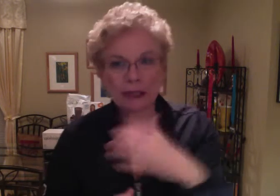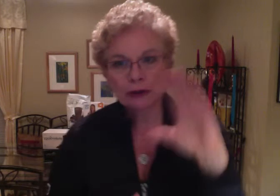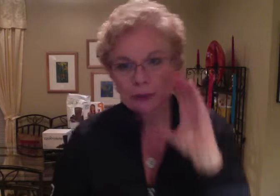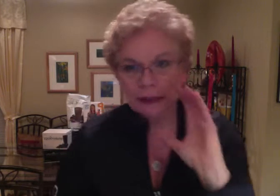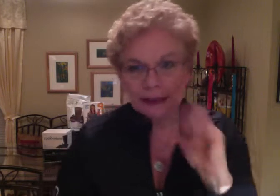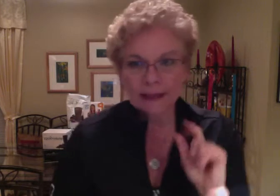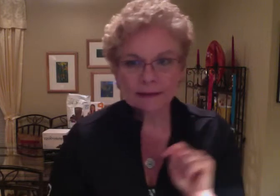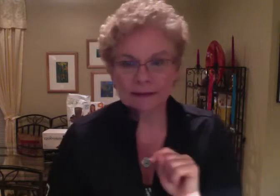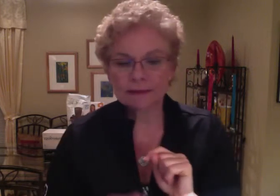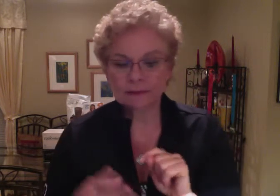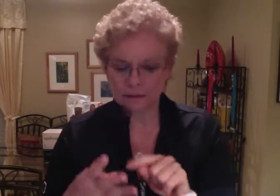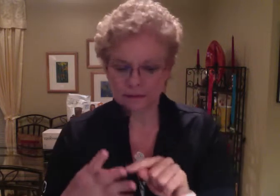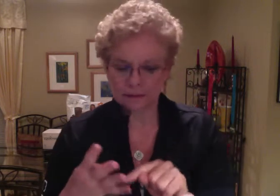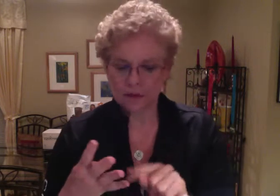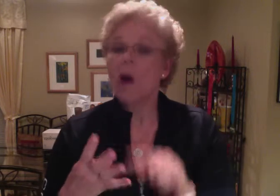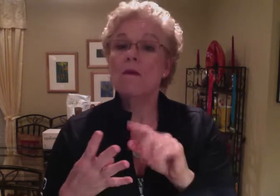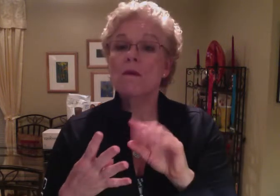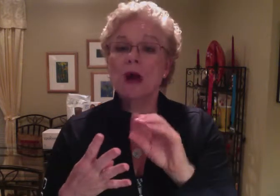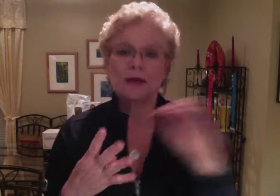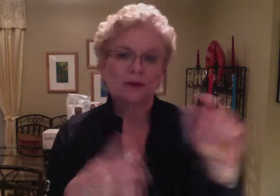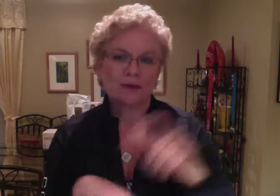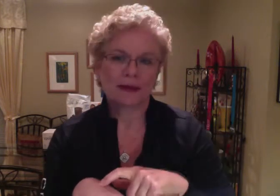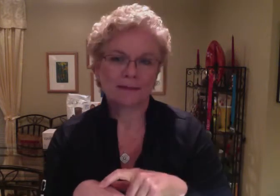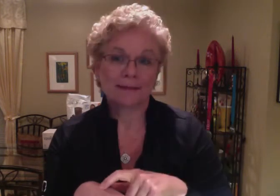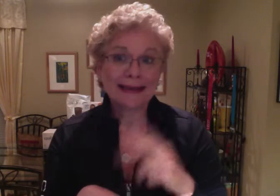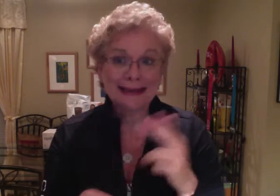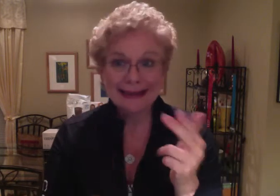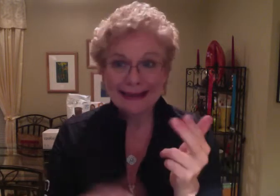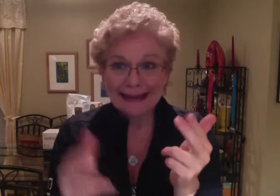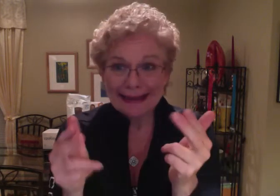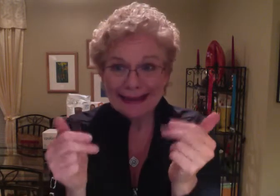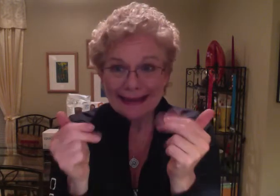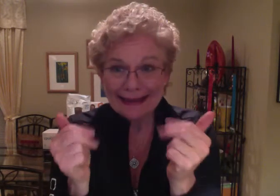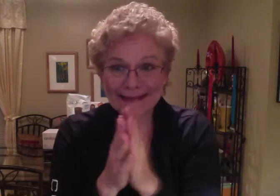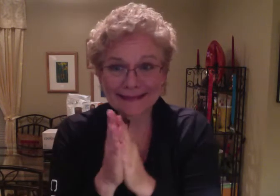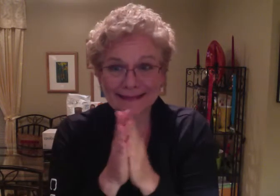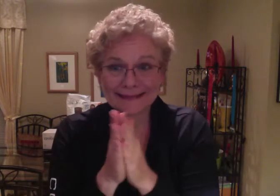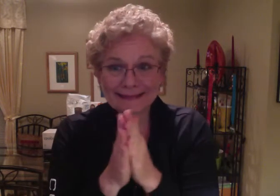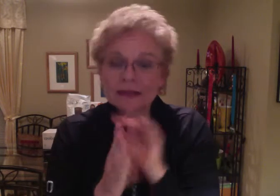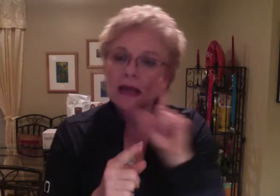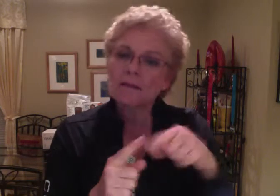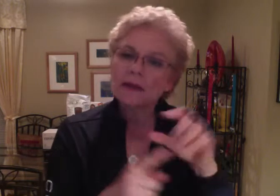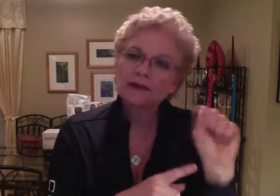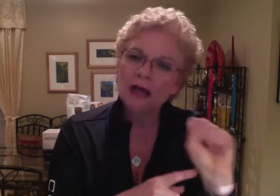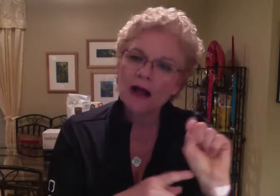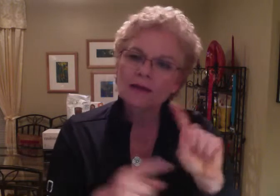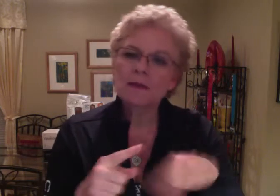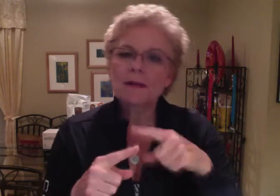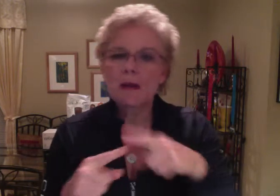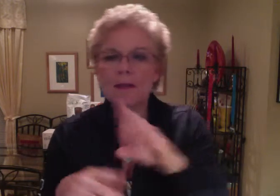Those are the three. Oh, and I don't have time. Now, not necessarily about Shakeology, but about the business. But here's a couple of things you